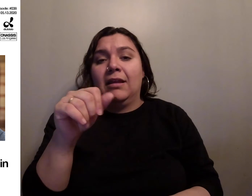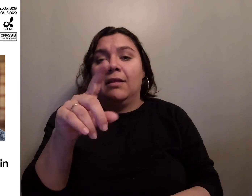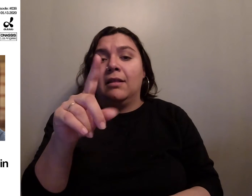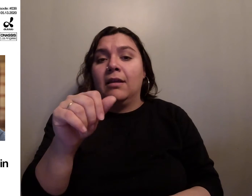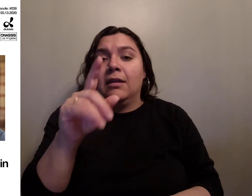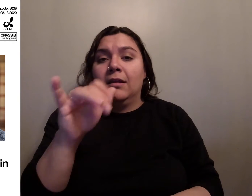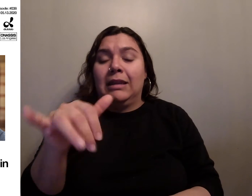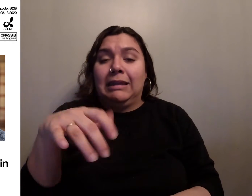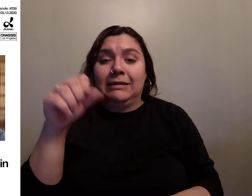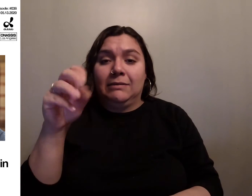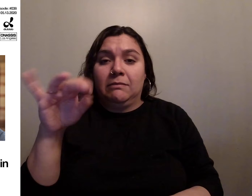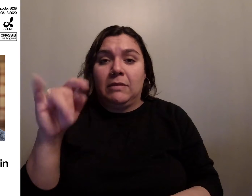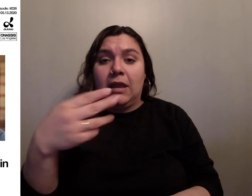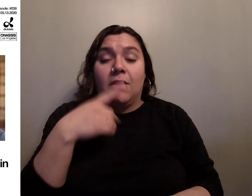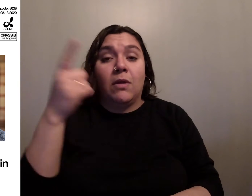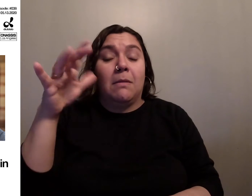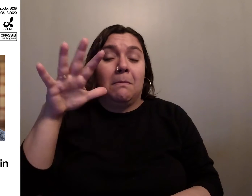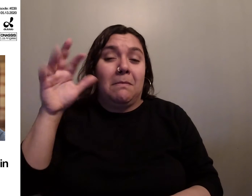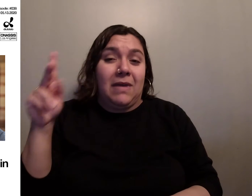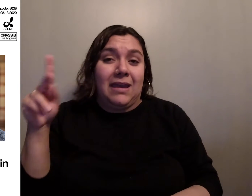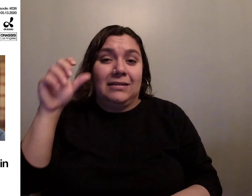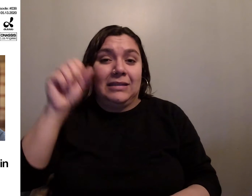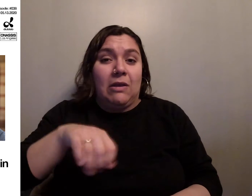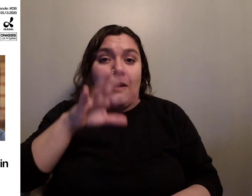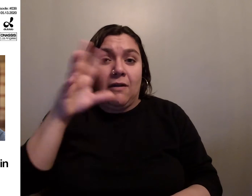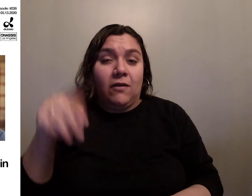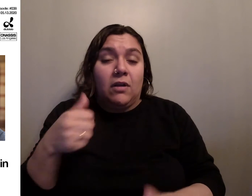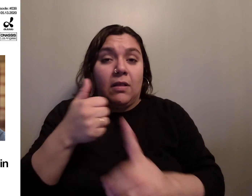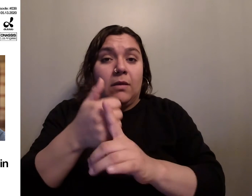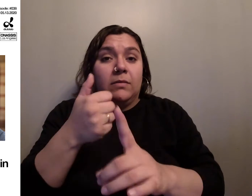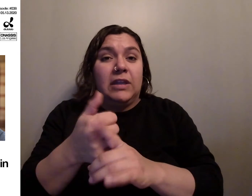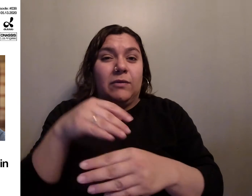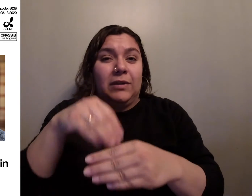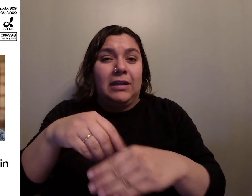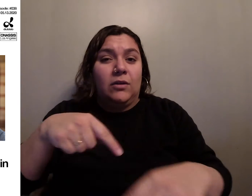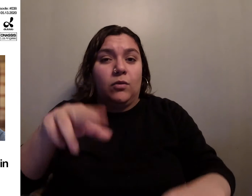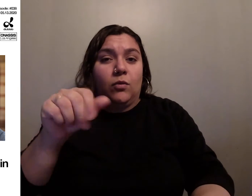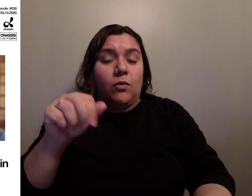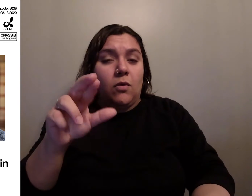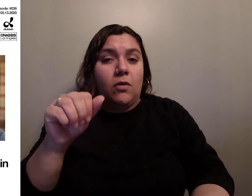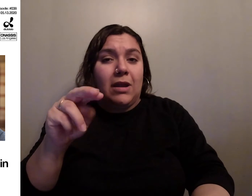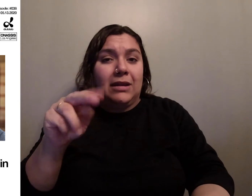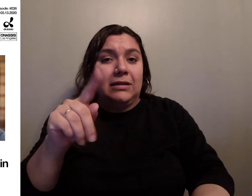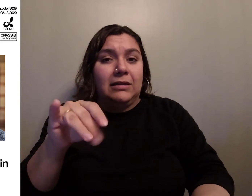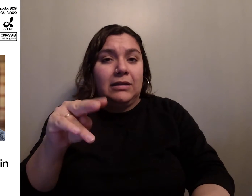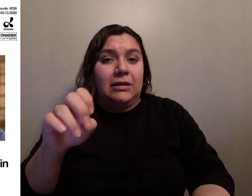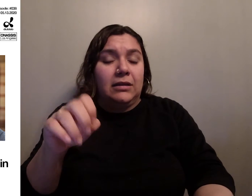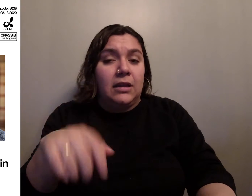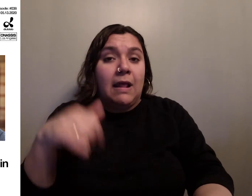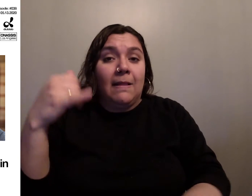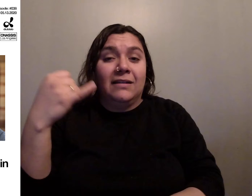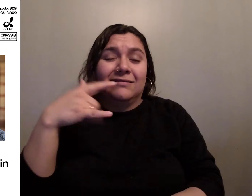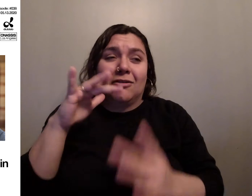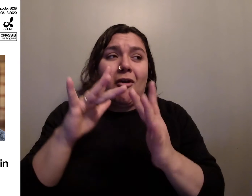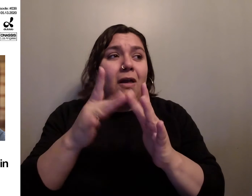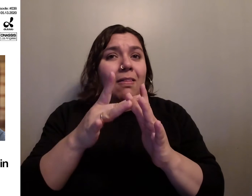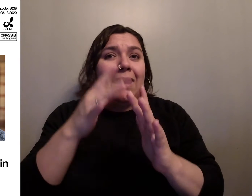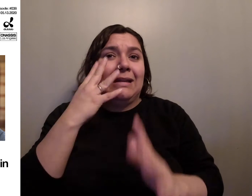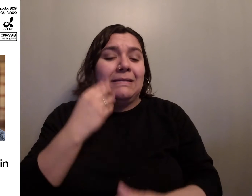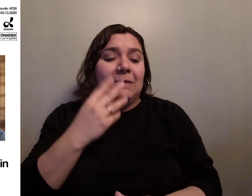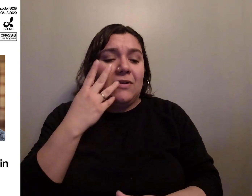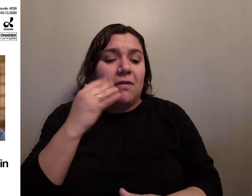was while Ladysmith had returned then to South Africa, and they were in, quarantine.